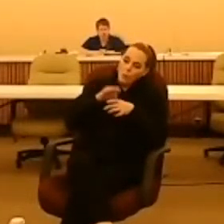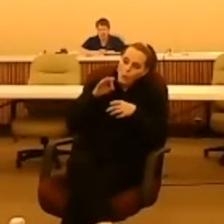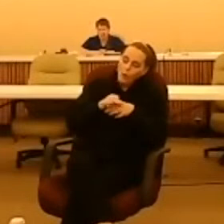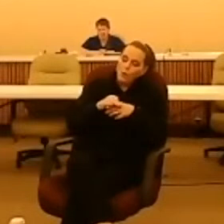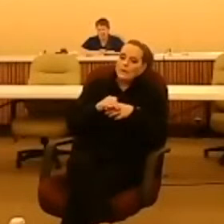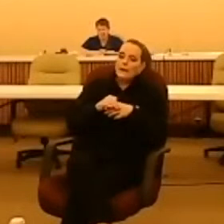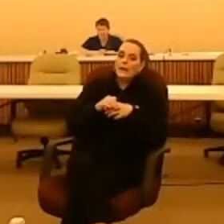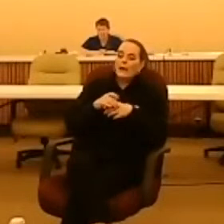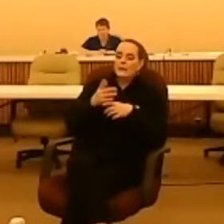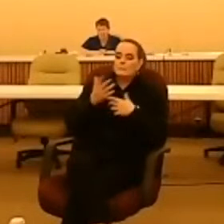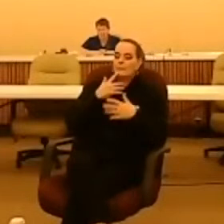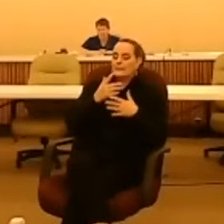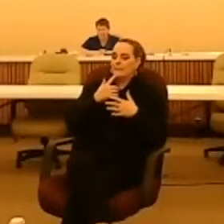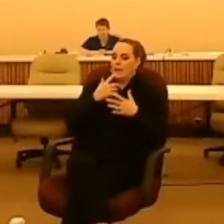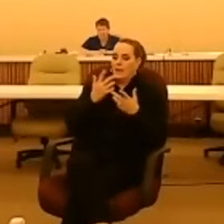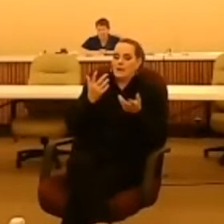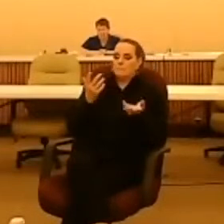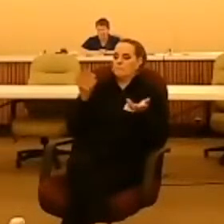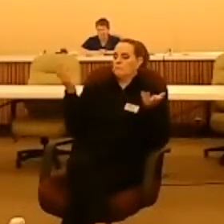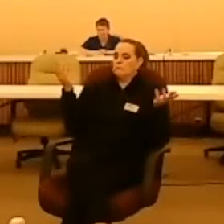threw